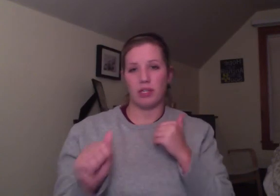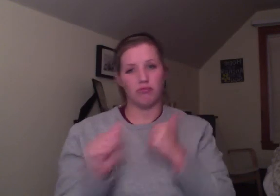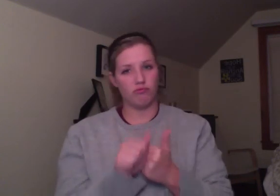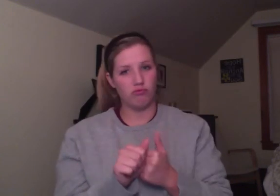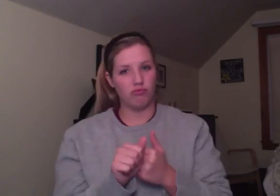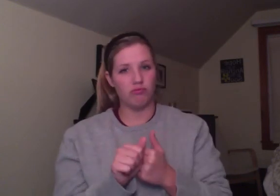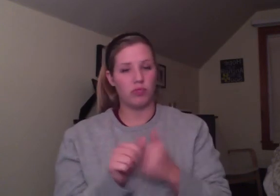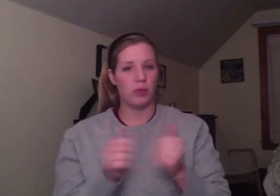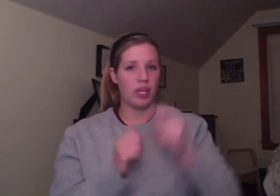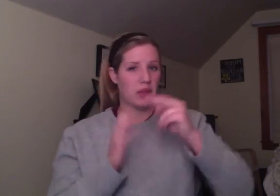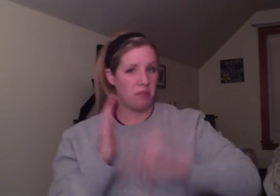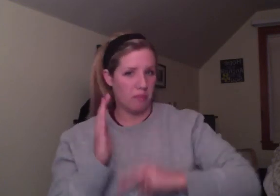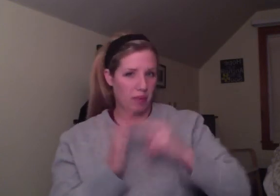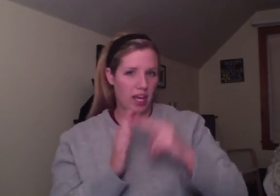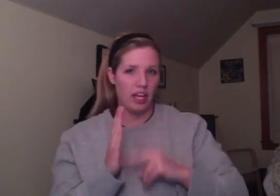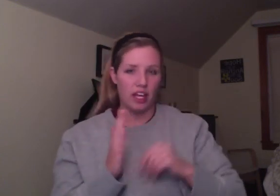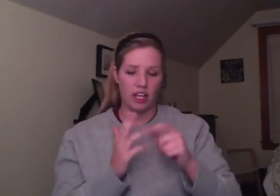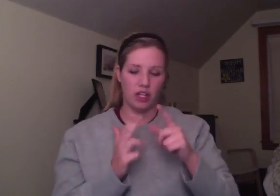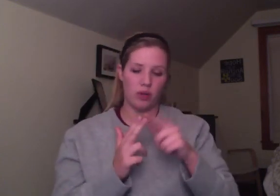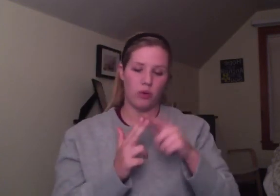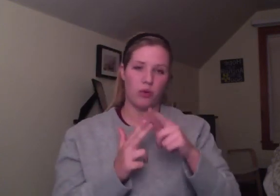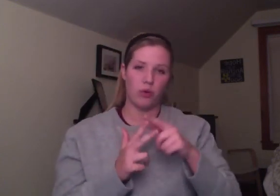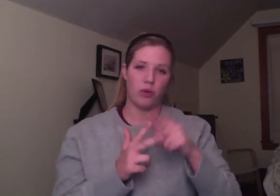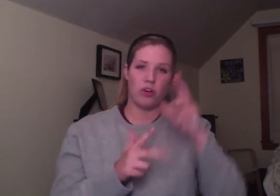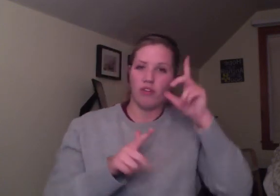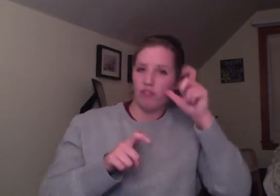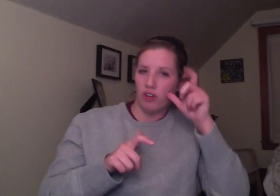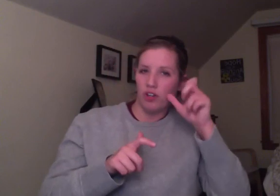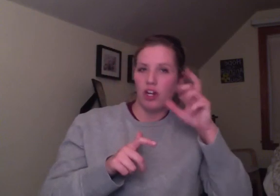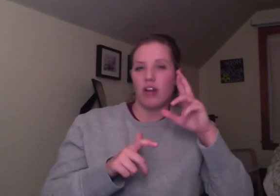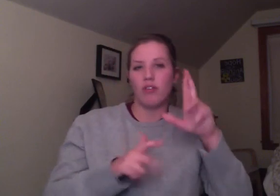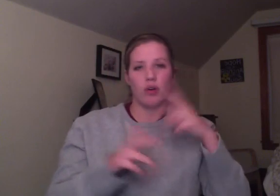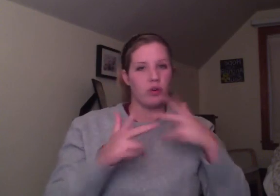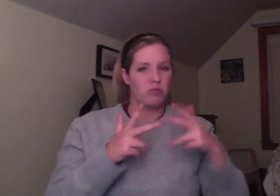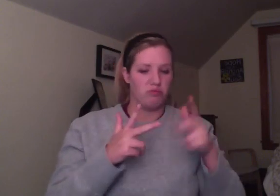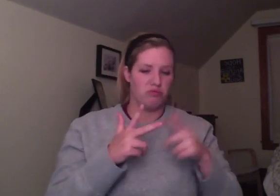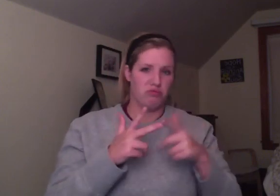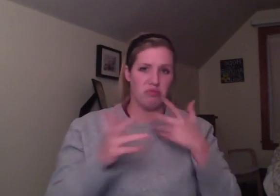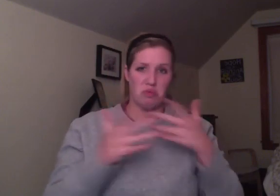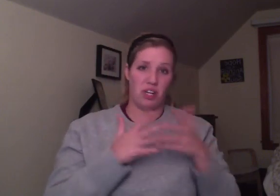or whatever it is that they do for creativity. I would say just be motivated